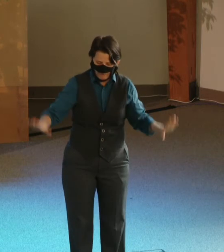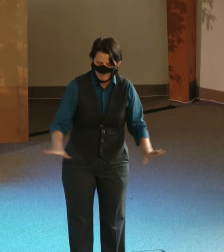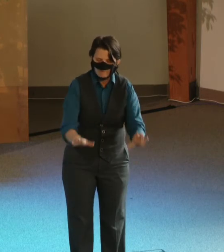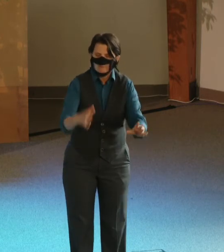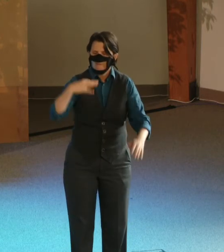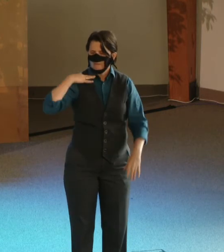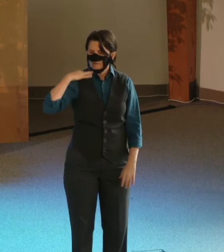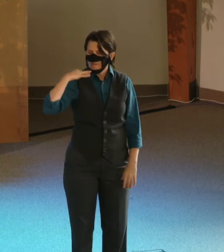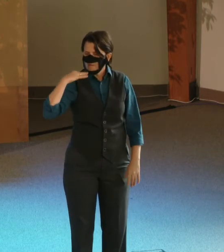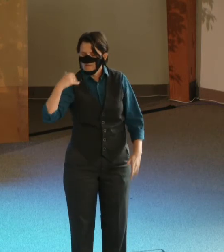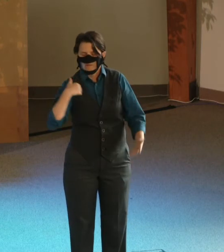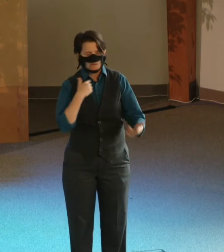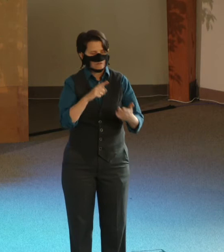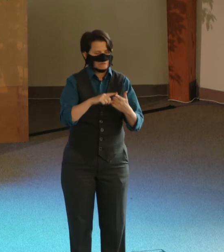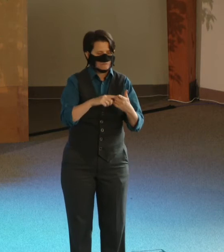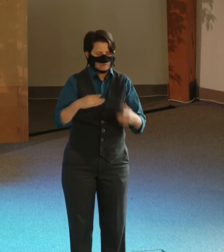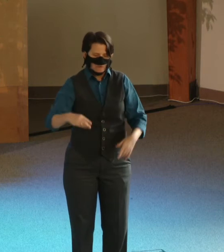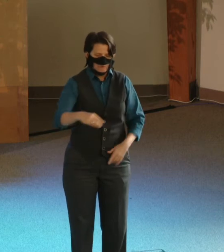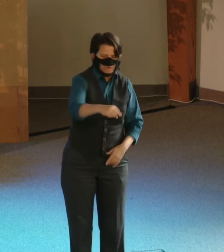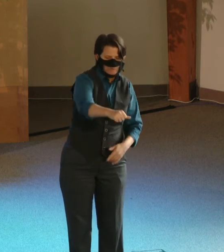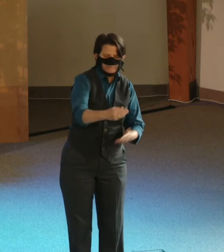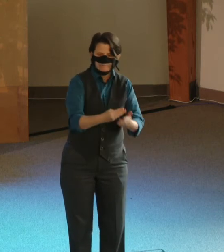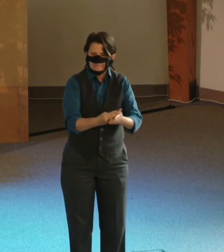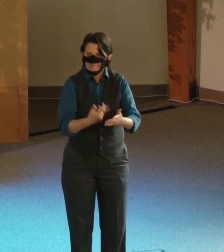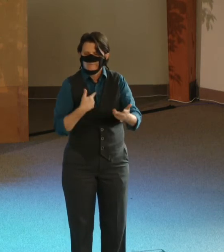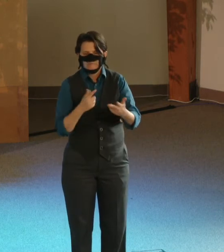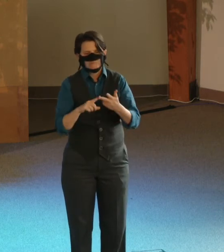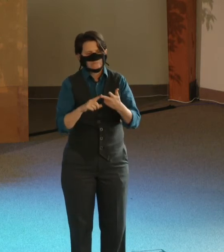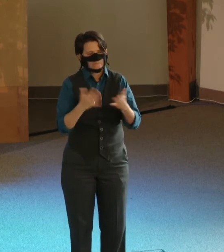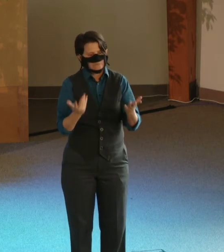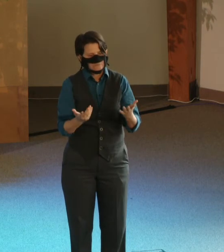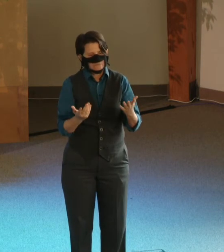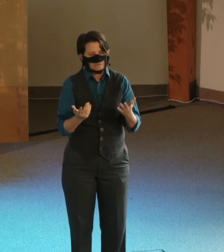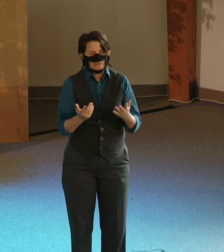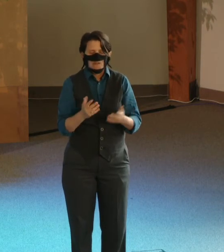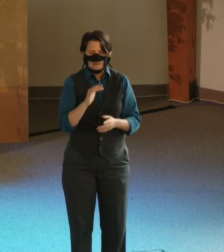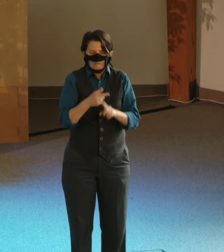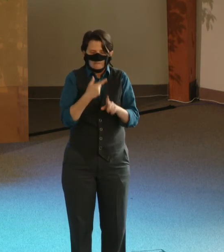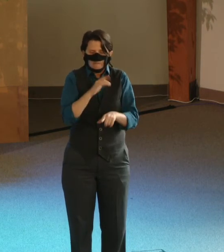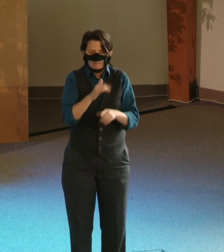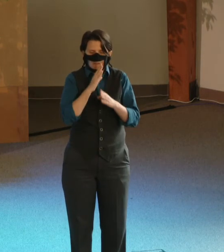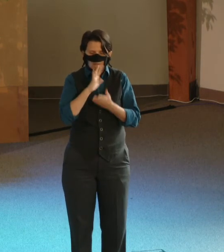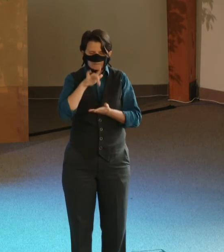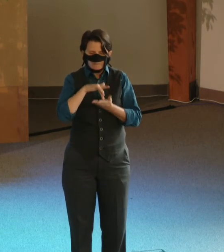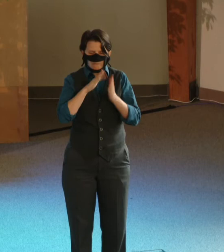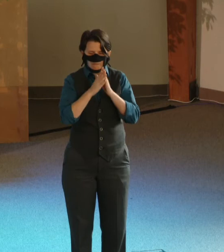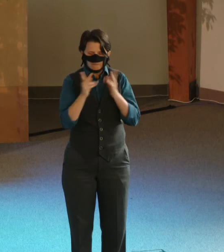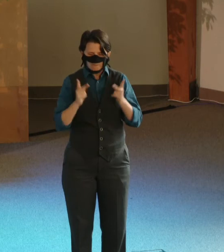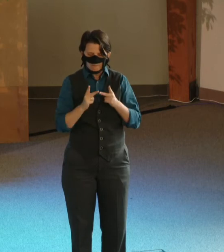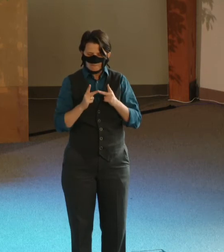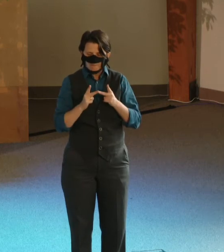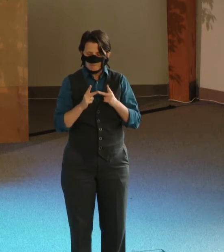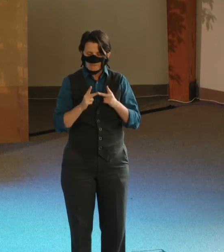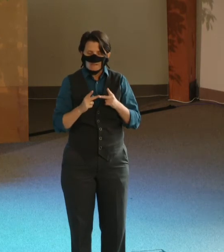contribute towards efforts that are helping out those folks, bringing it from that centered space. So today's prayer, I'd like to work